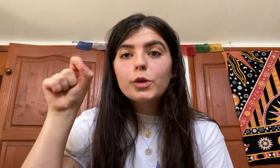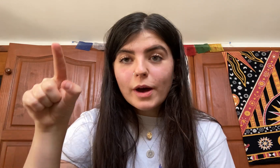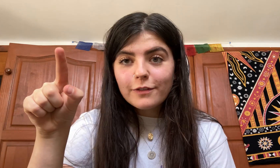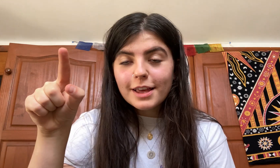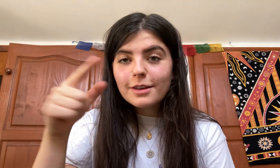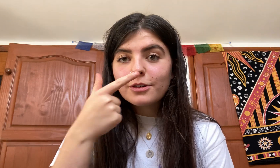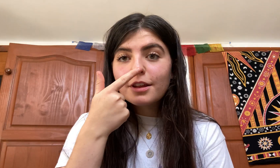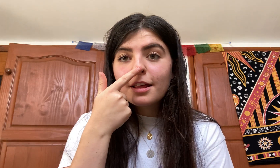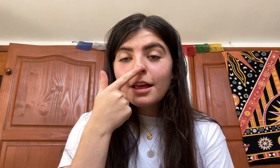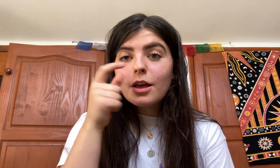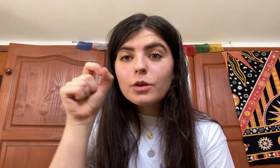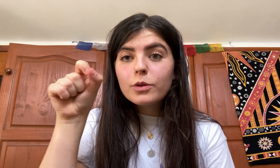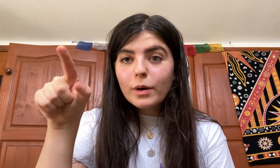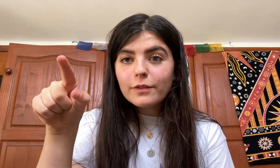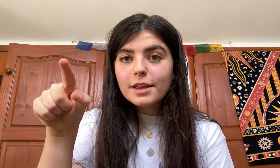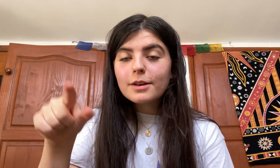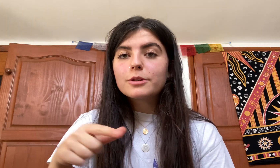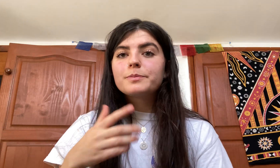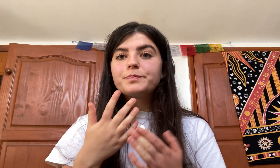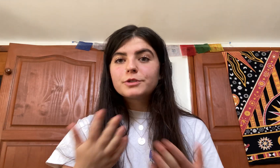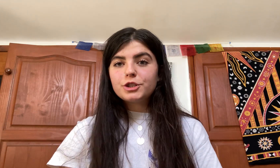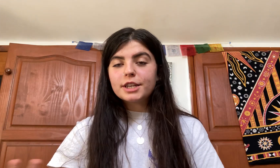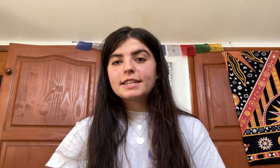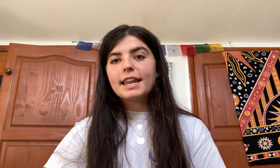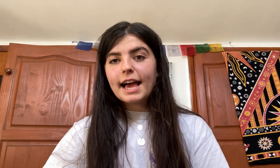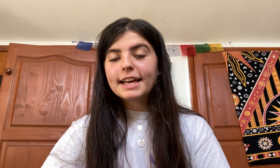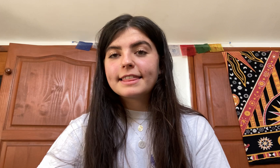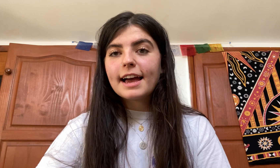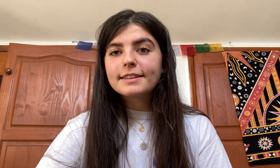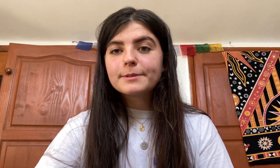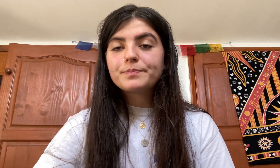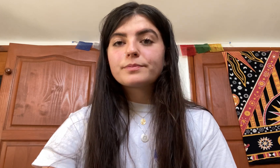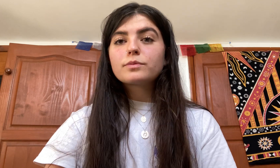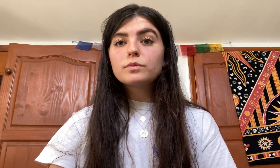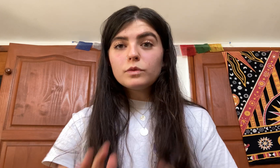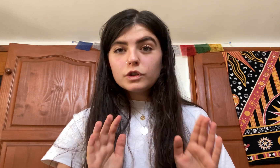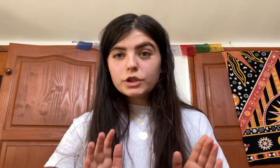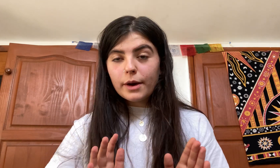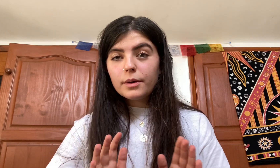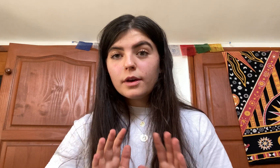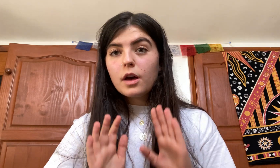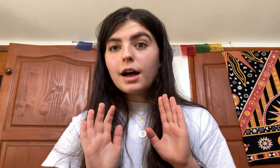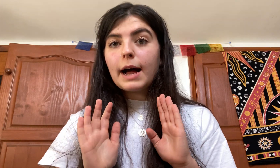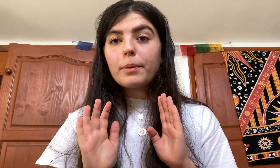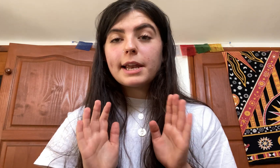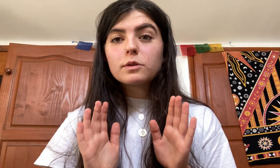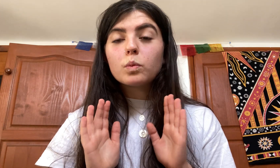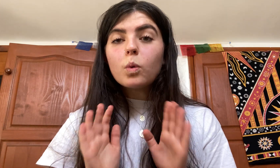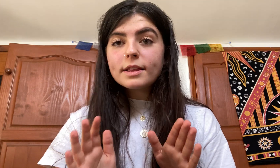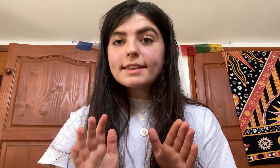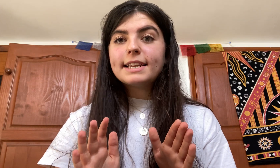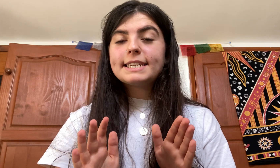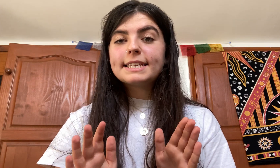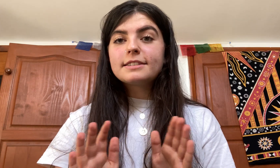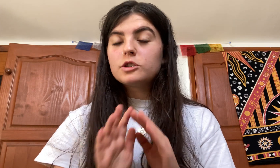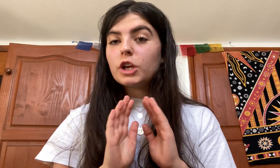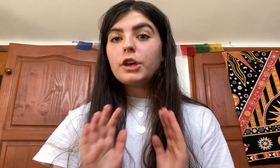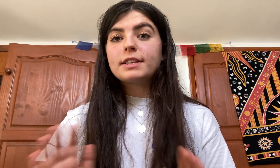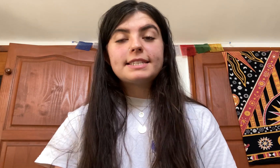12 years old. 12 years old. Just like that. So I'll put it into one sentence so you can